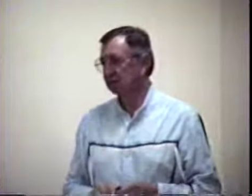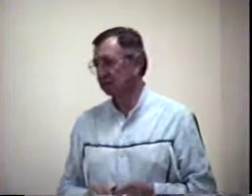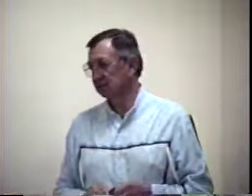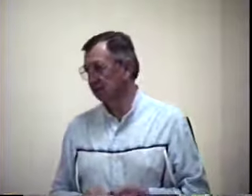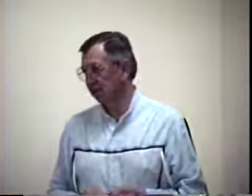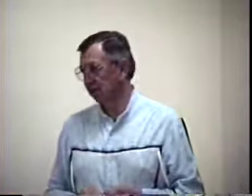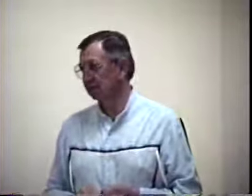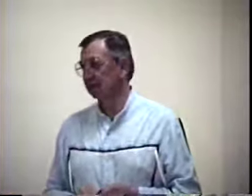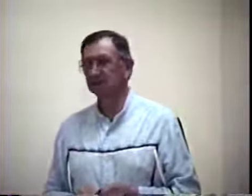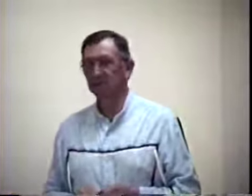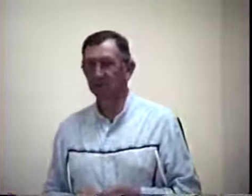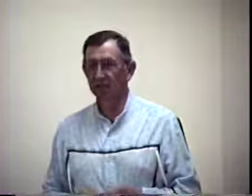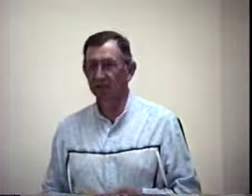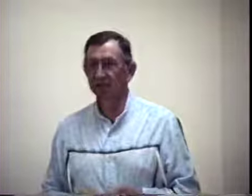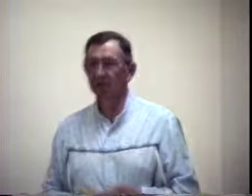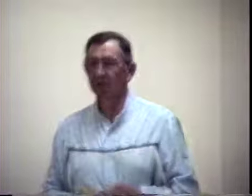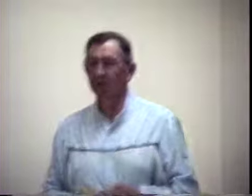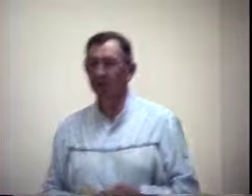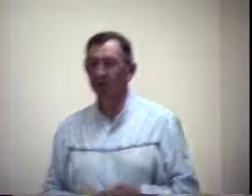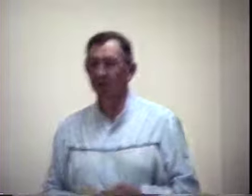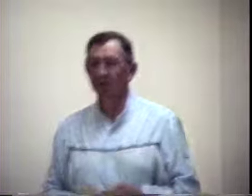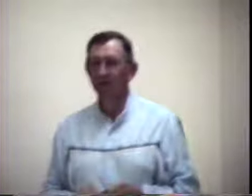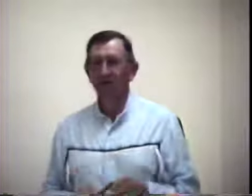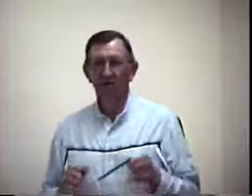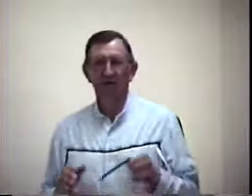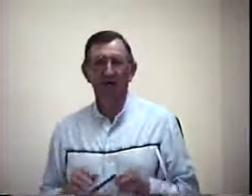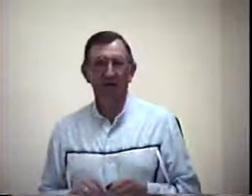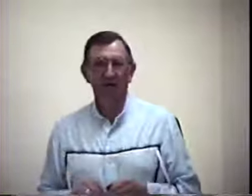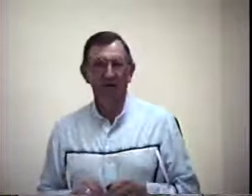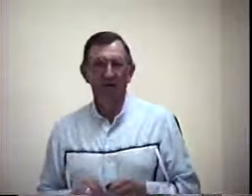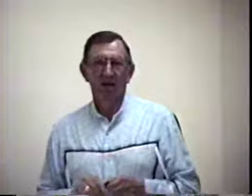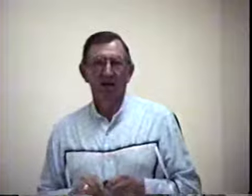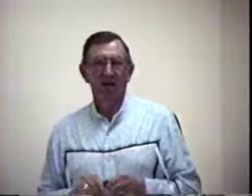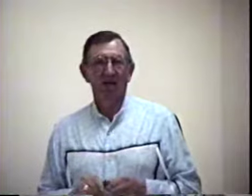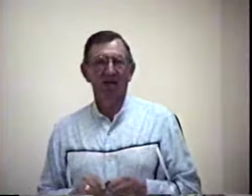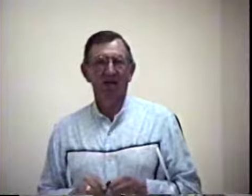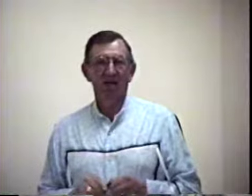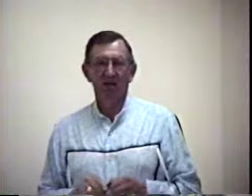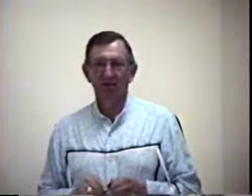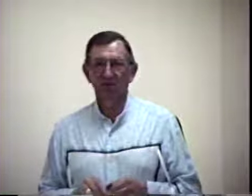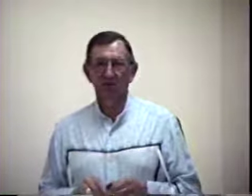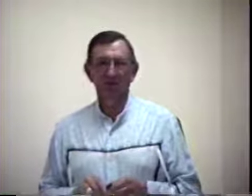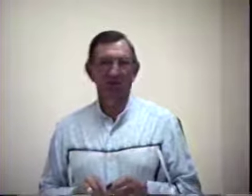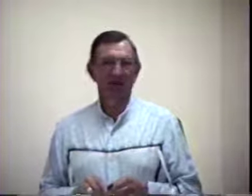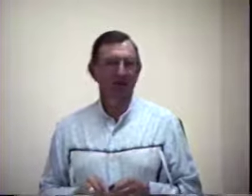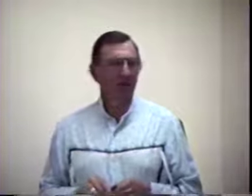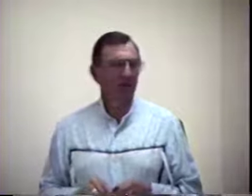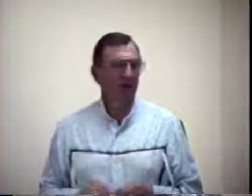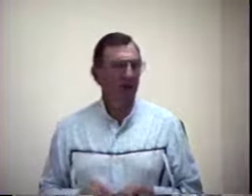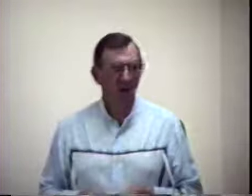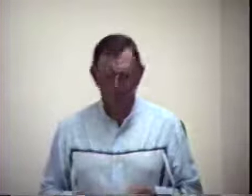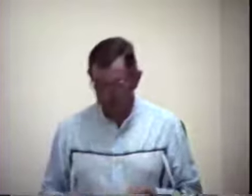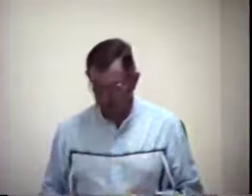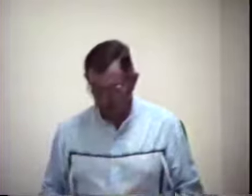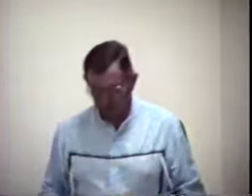advantages of it. This is some of the things that you'll be able to retain. And this is also just like any other foreign language or